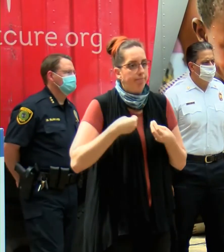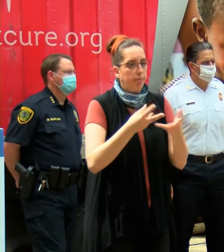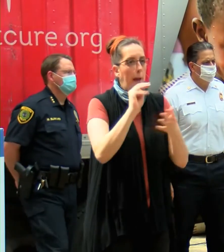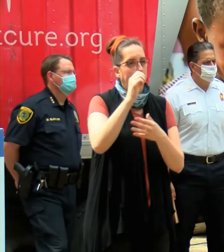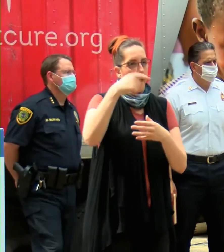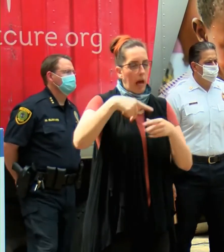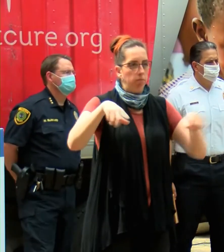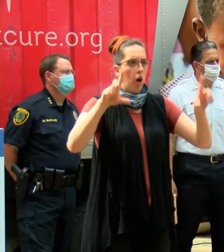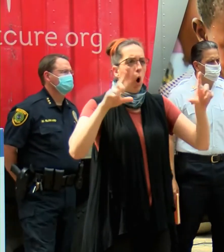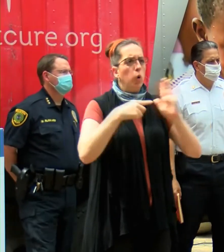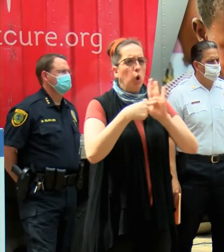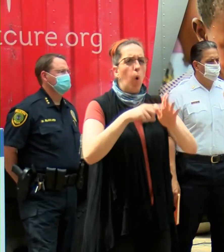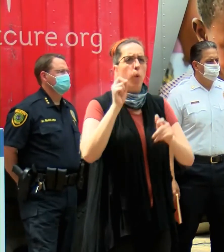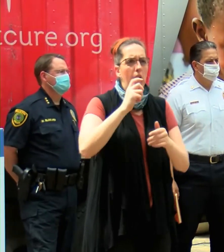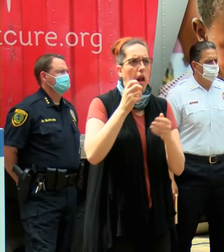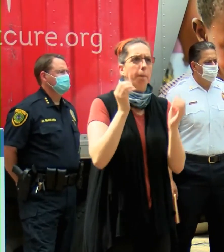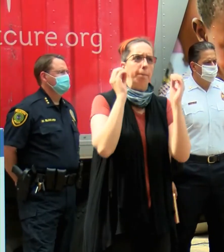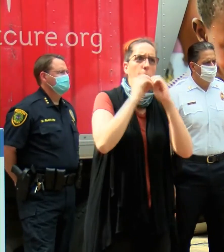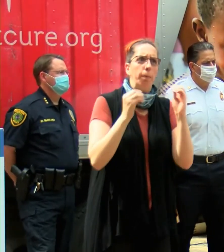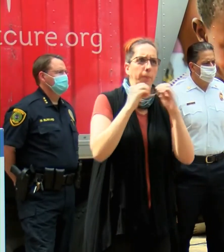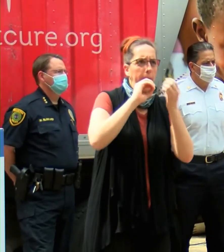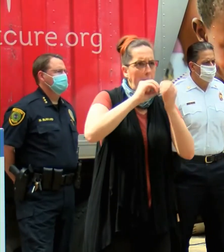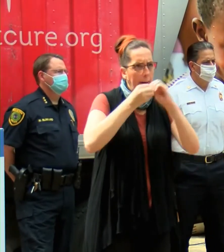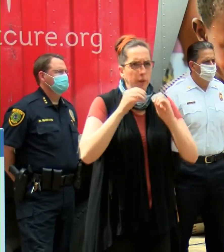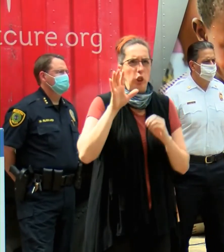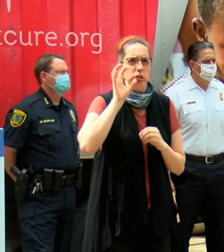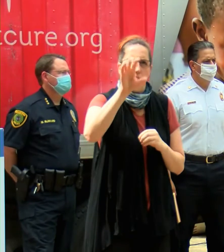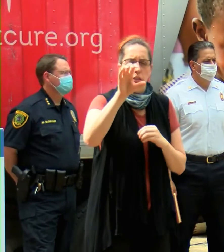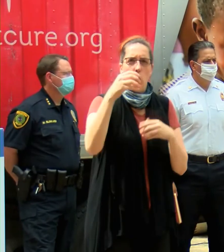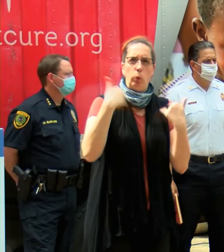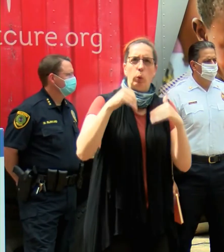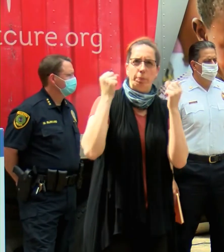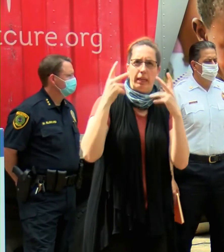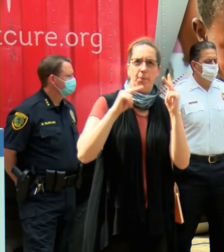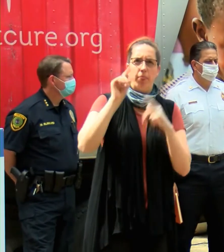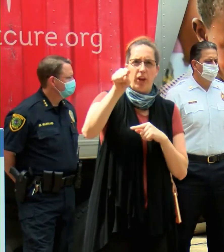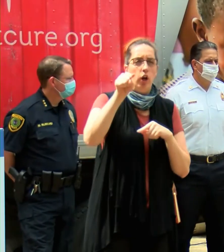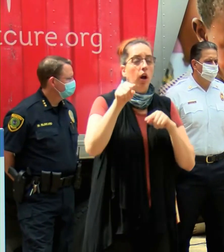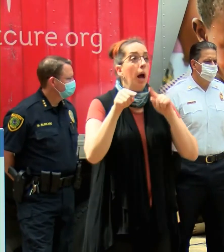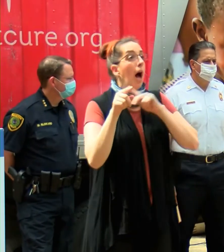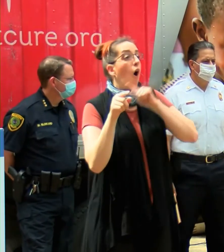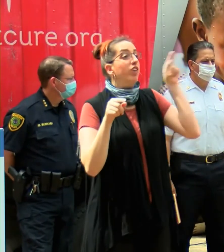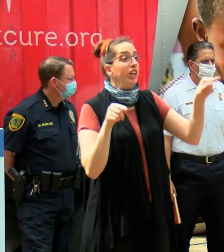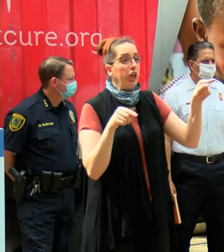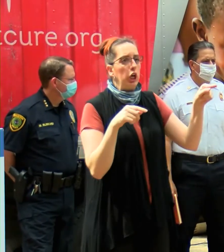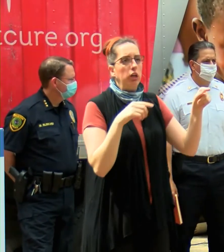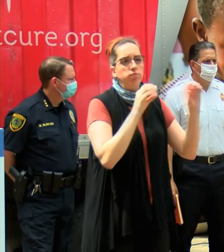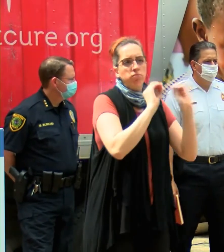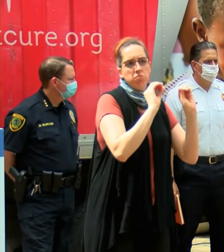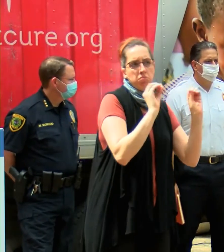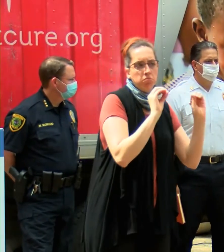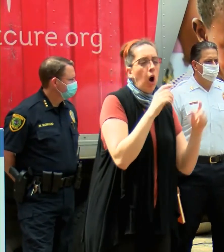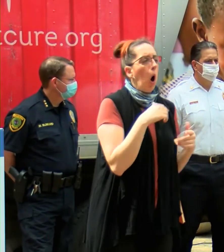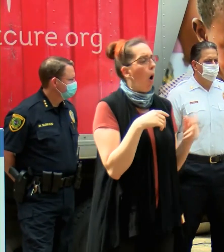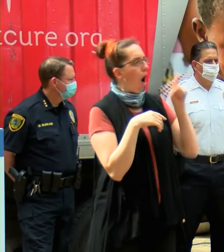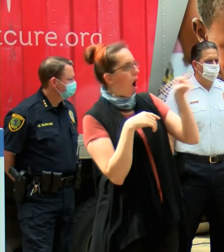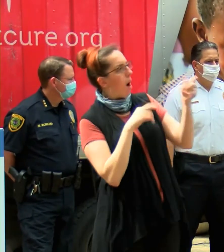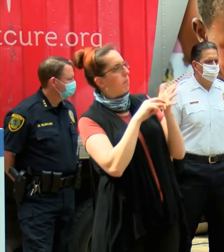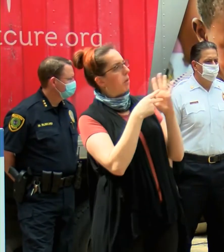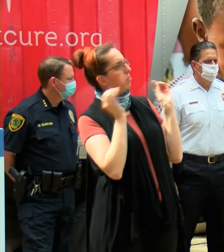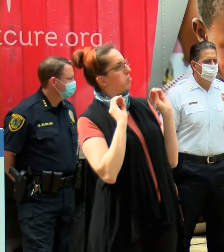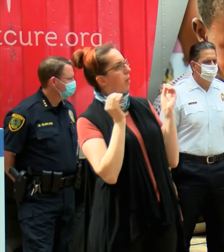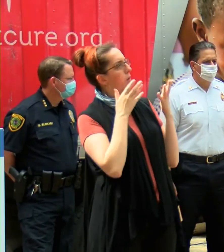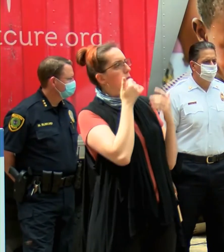not where it shows the hot area, it's where it shows cold areas. And people misinterpret that to think that they don't have an issue there. And it's only a matter